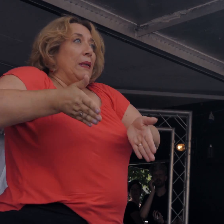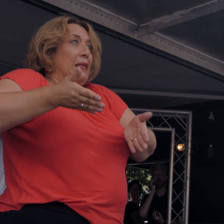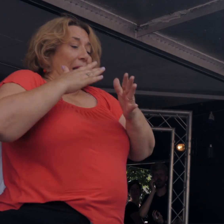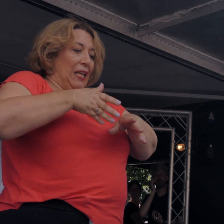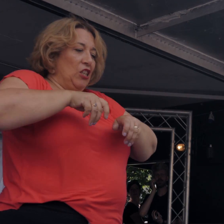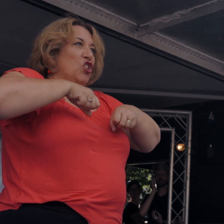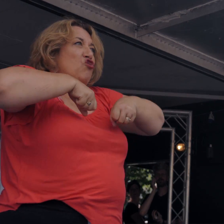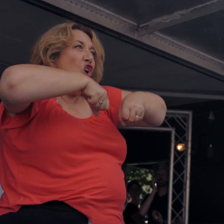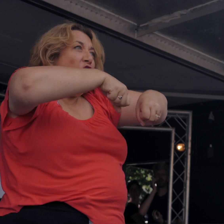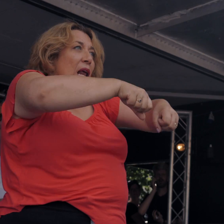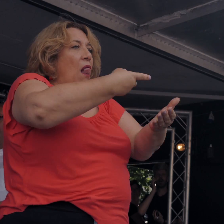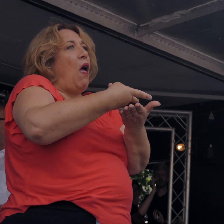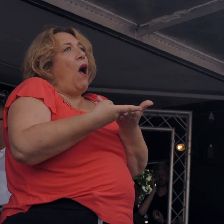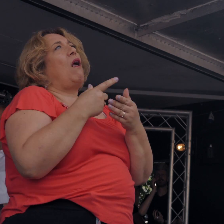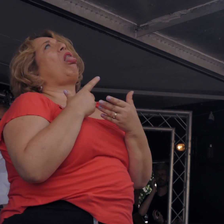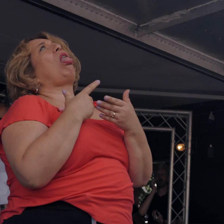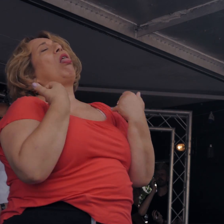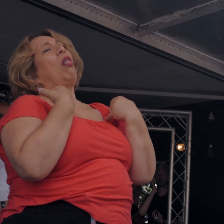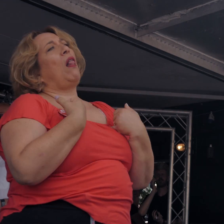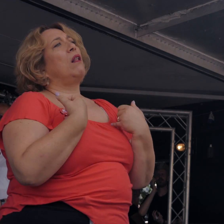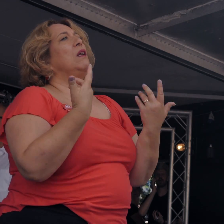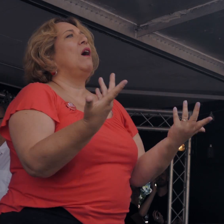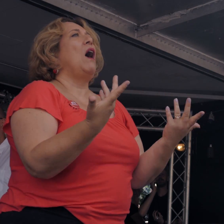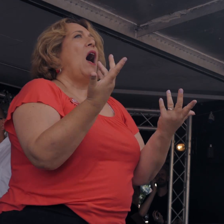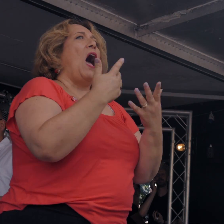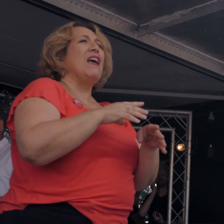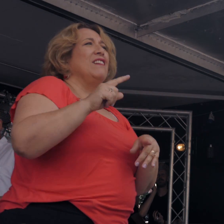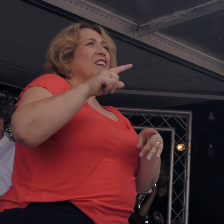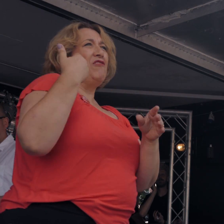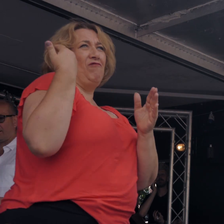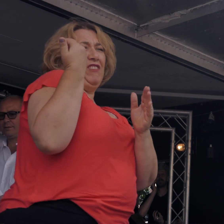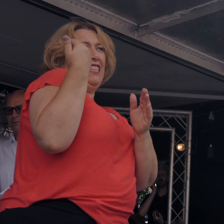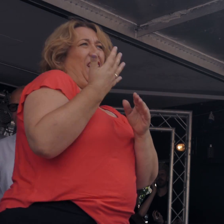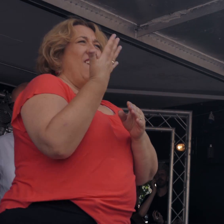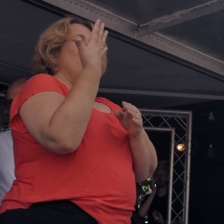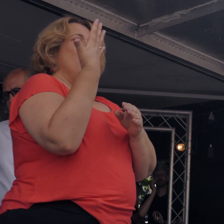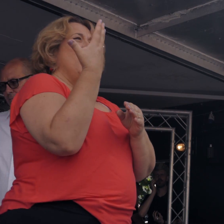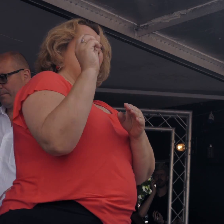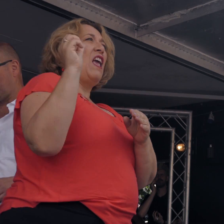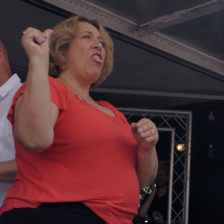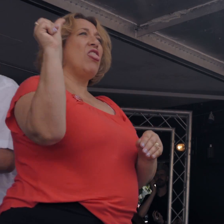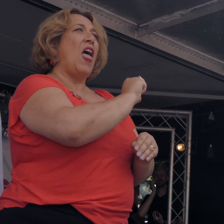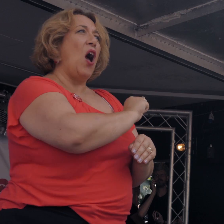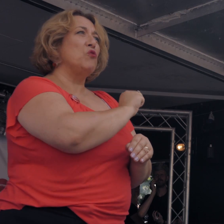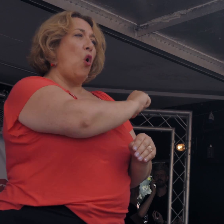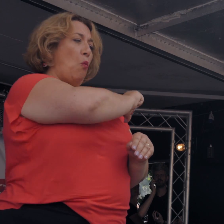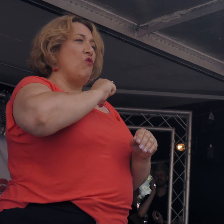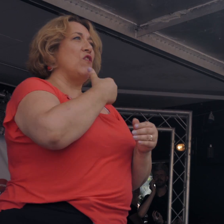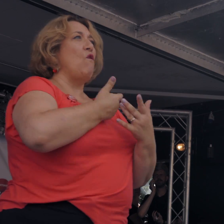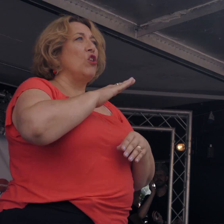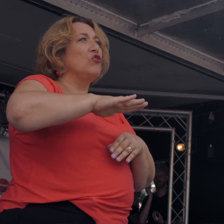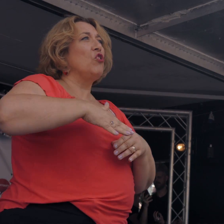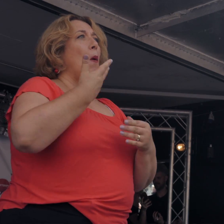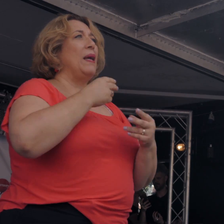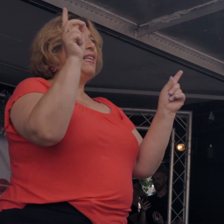In recent years, 50,000 operations for children have been cancelled as a result of cuts,